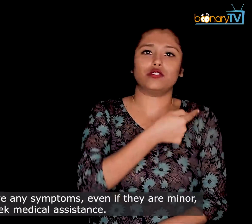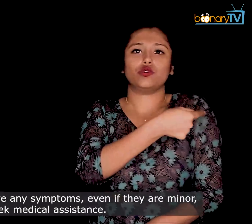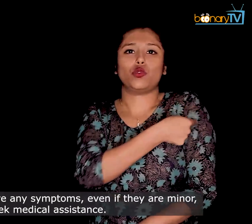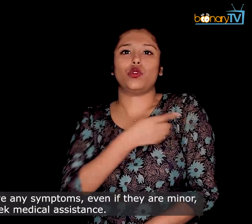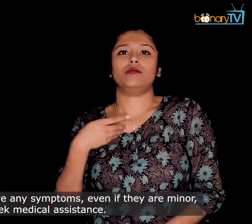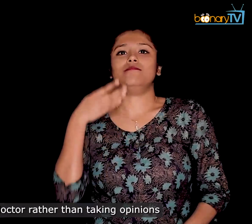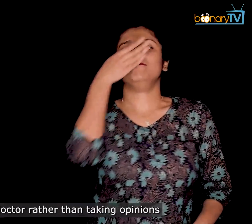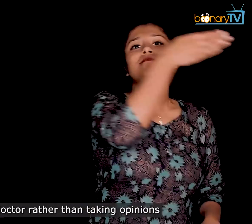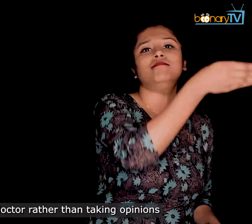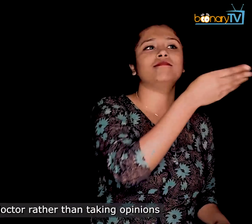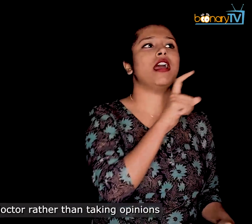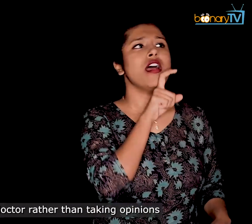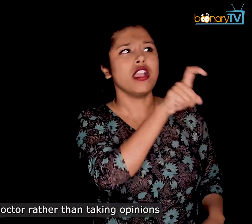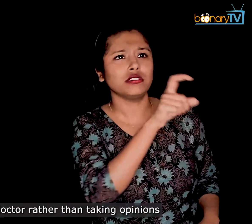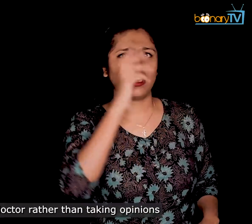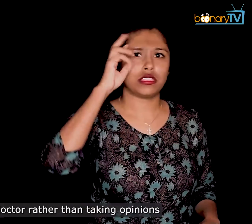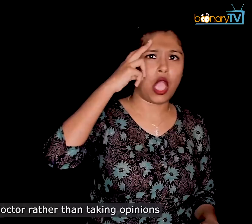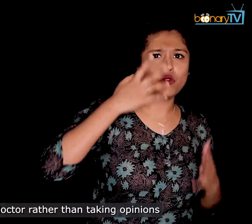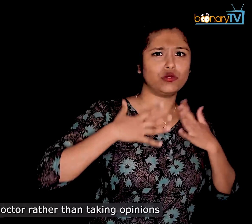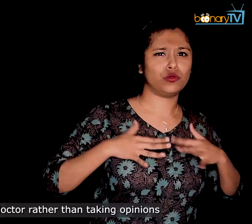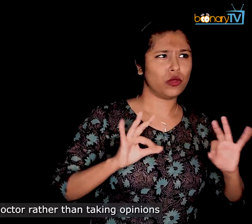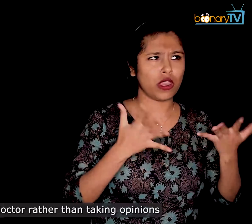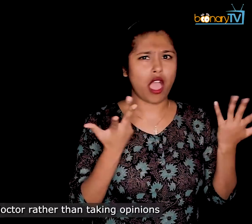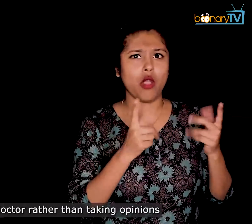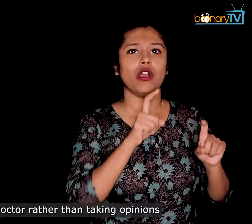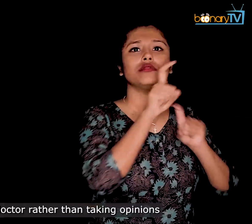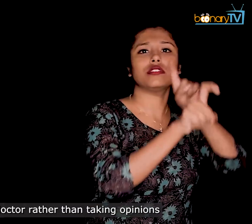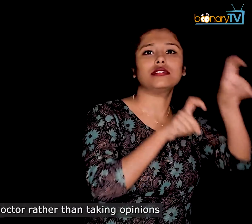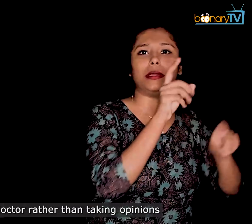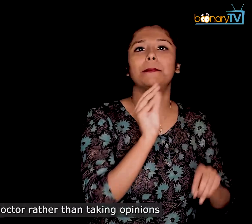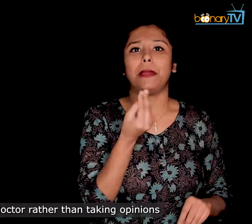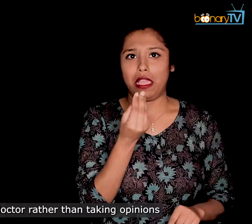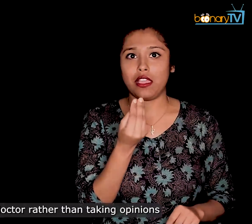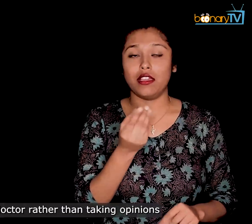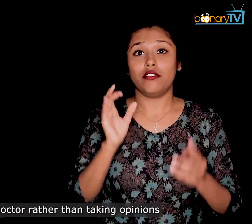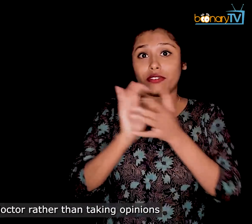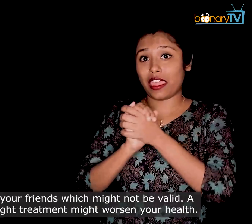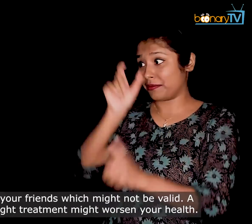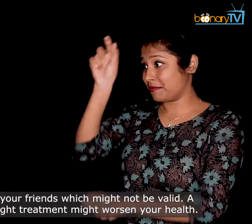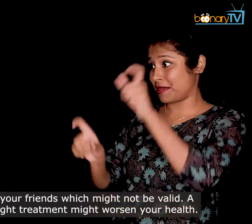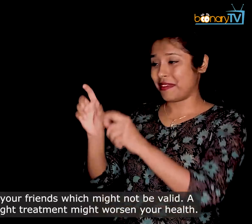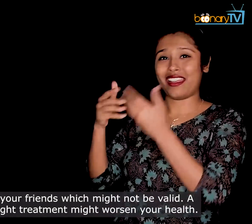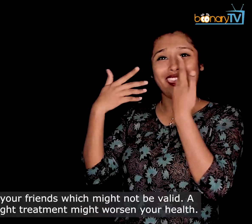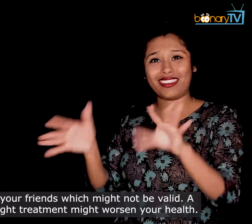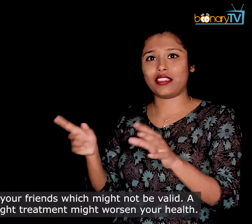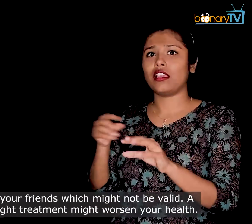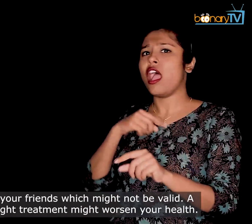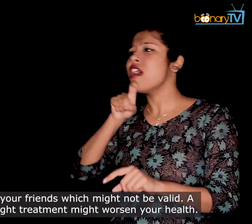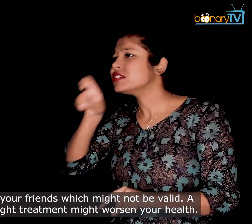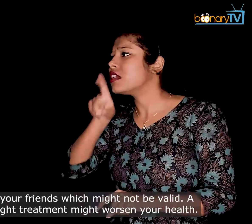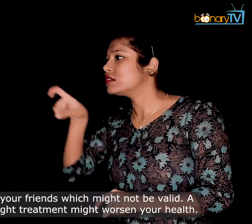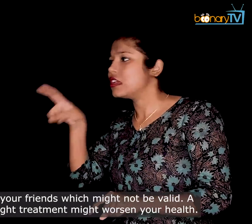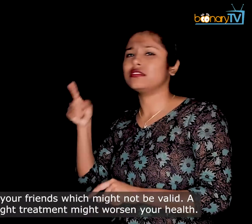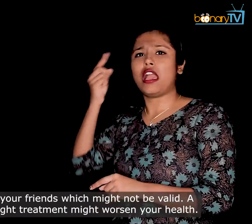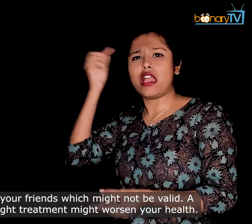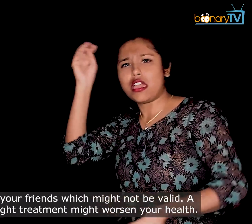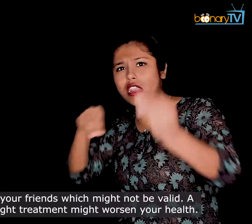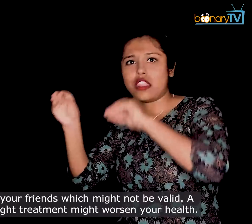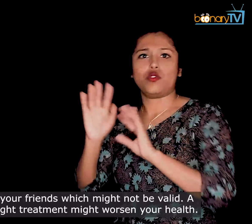talk to your doctor rather than taking opinions from others such as your friends which might